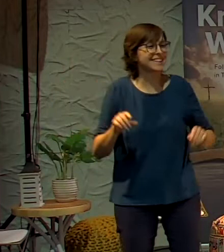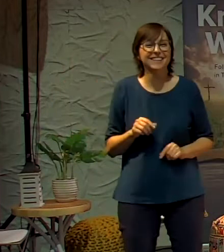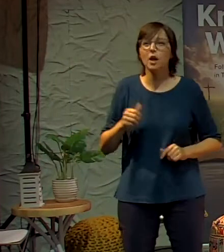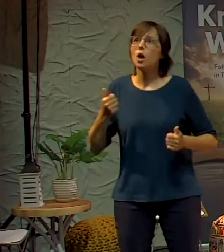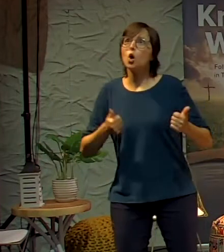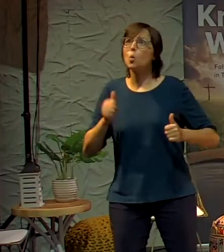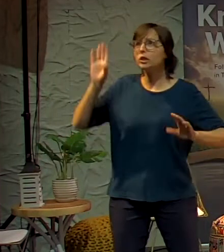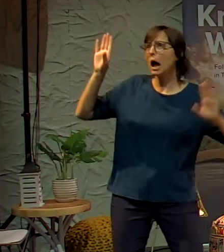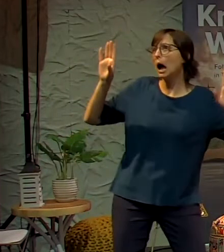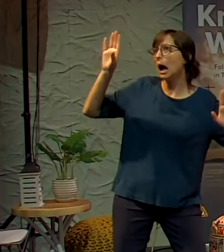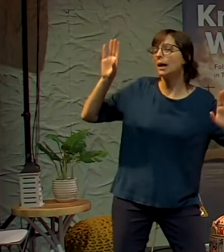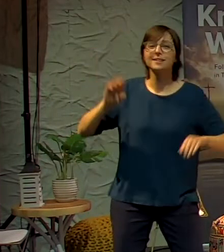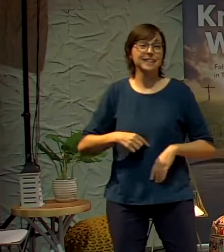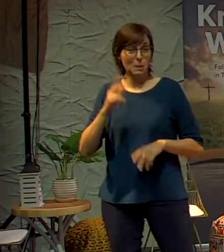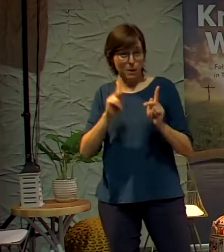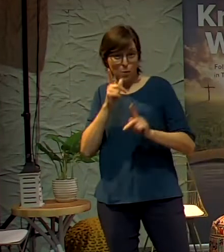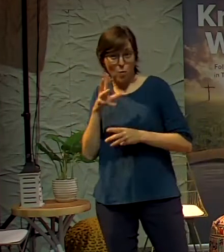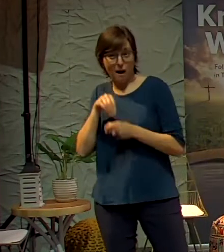Raise your hand if you have people invest in you.